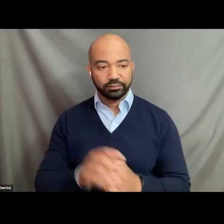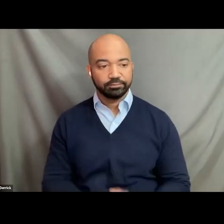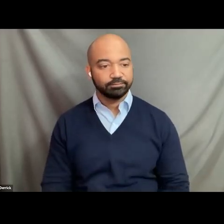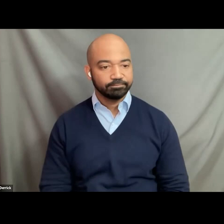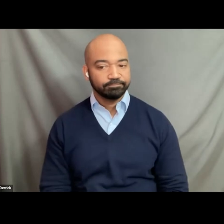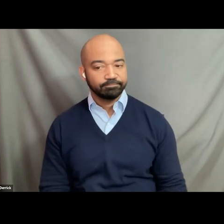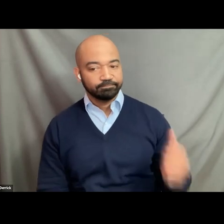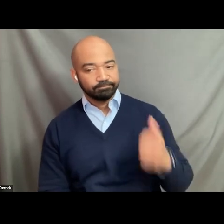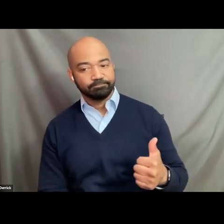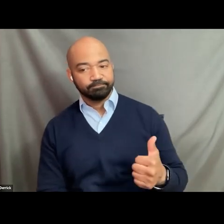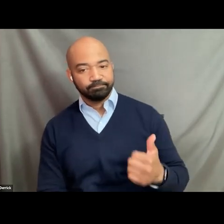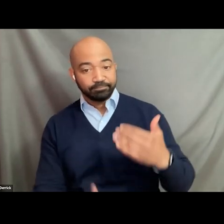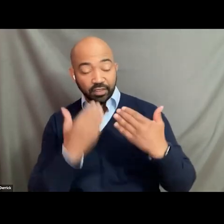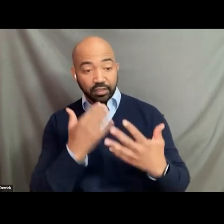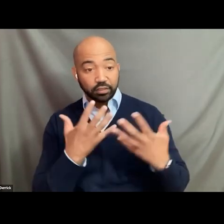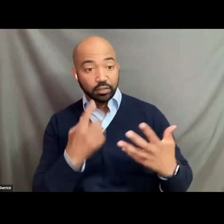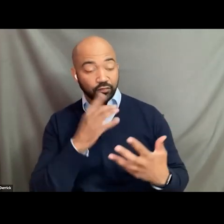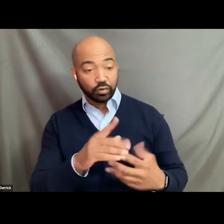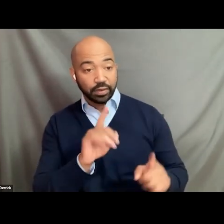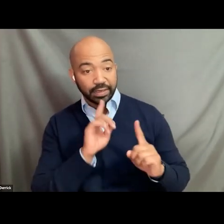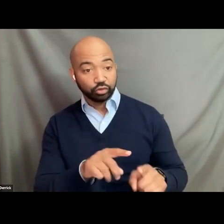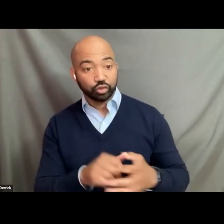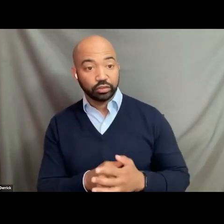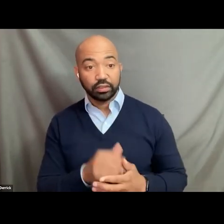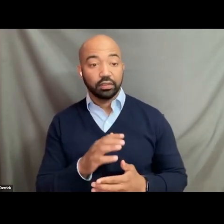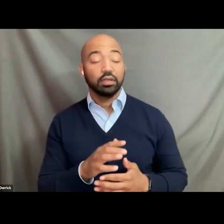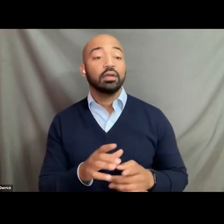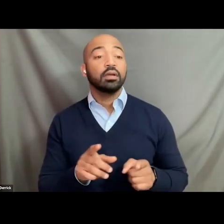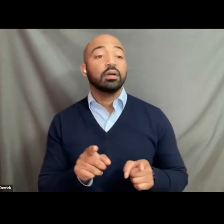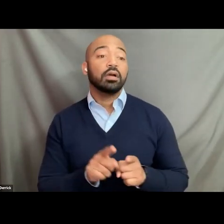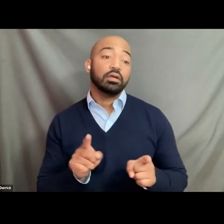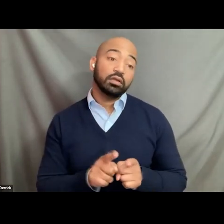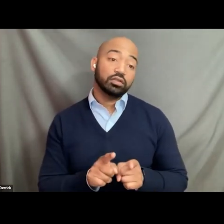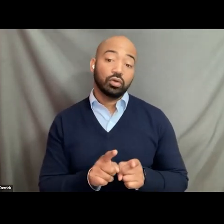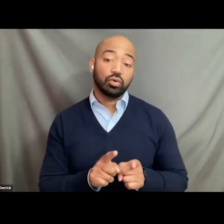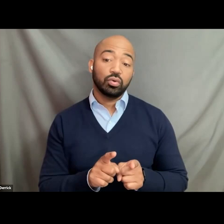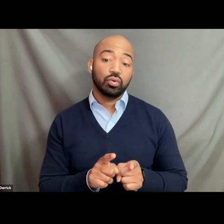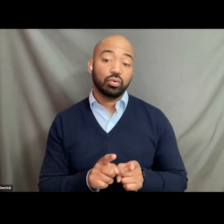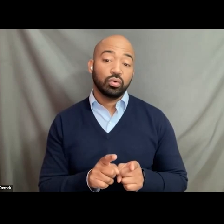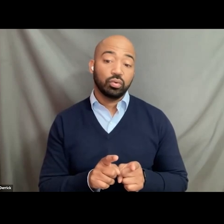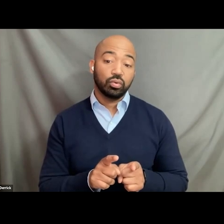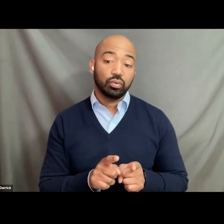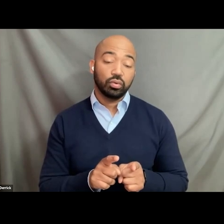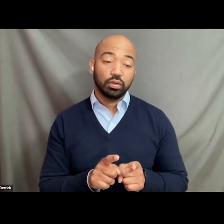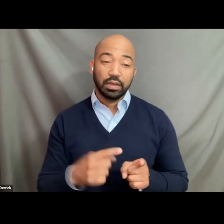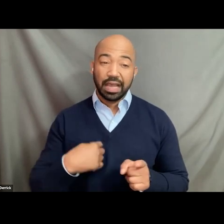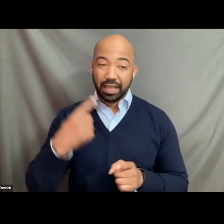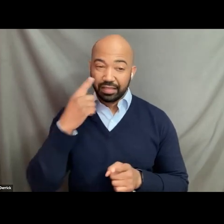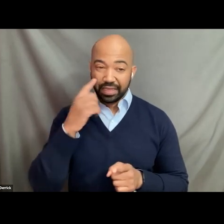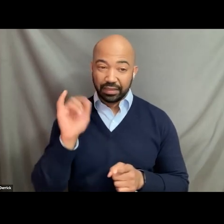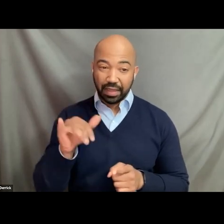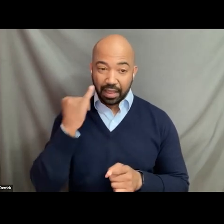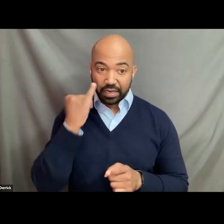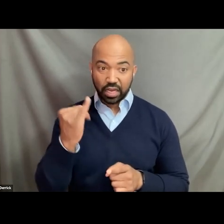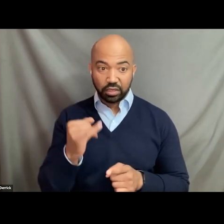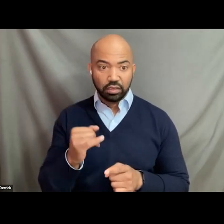Great. Thank you so much for your answer and response. And also, I think this idea, this work is great